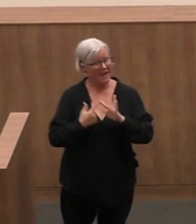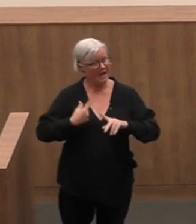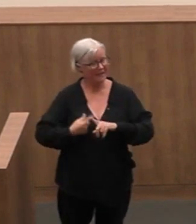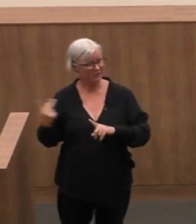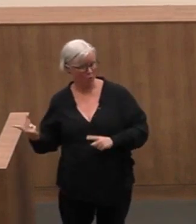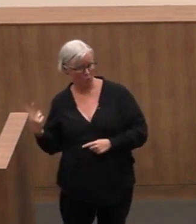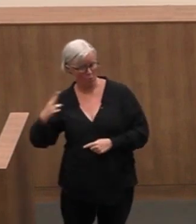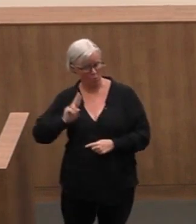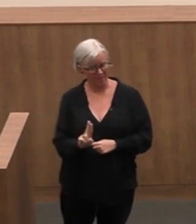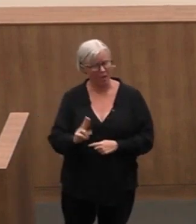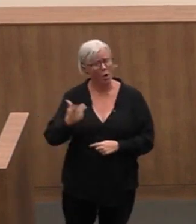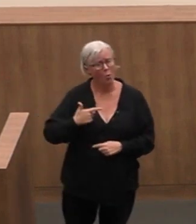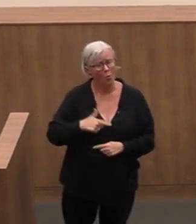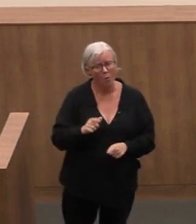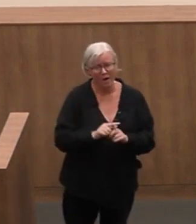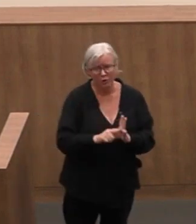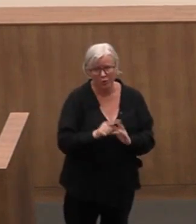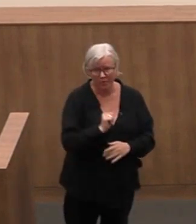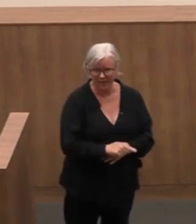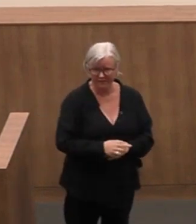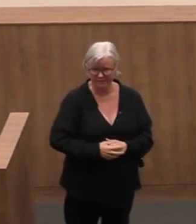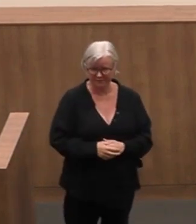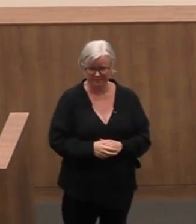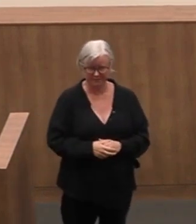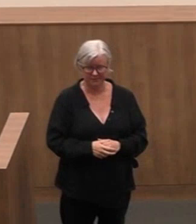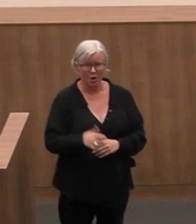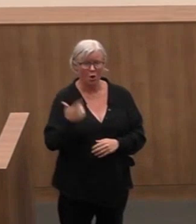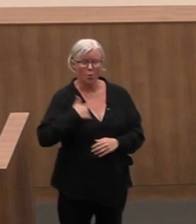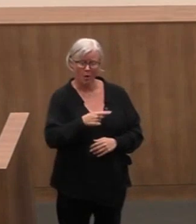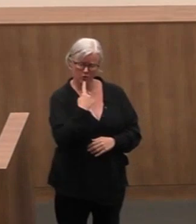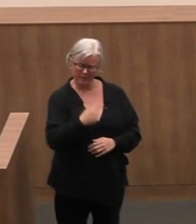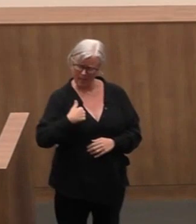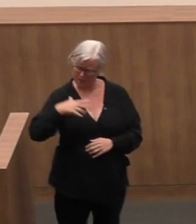Why do you do that now? Why do you say, no, I need to have someone with me?